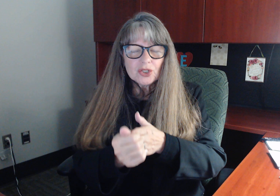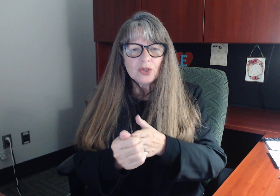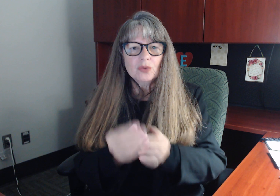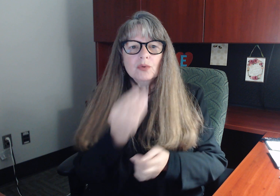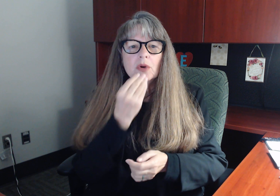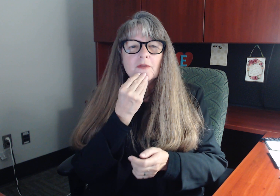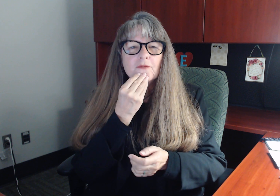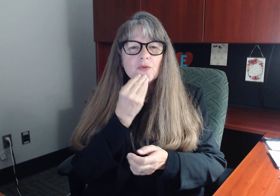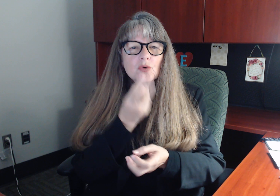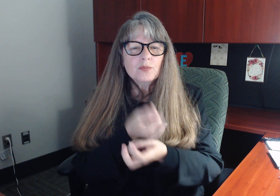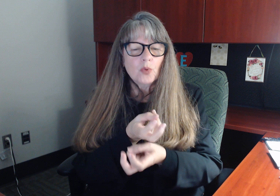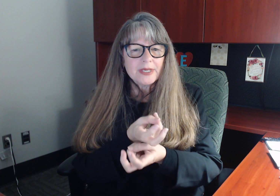to food poisoning.